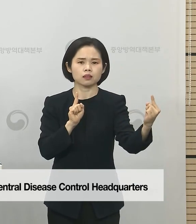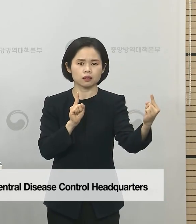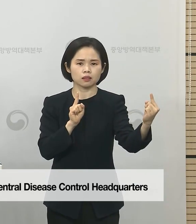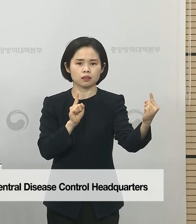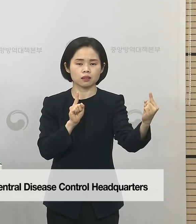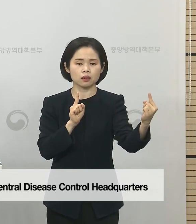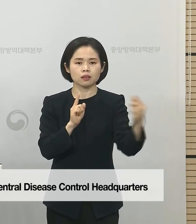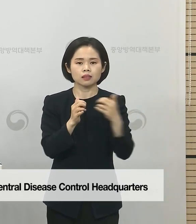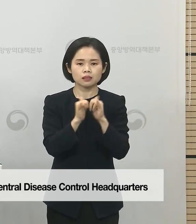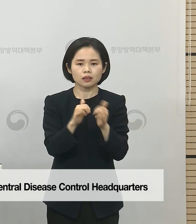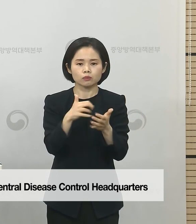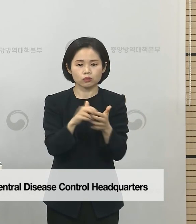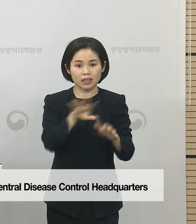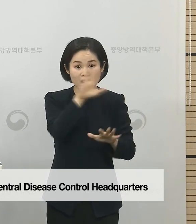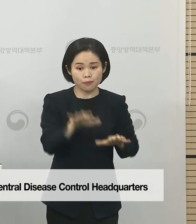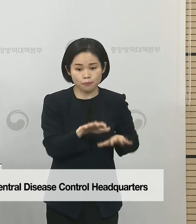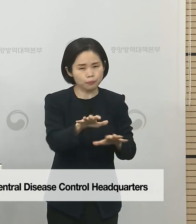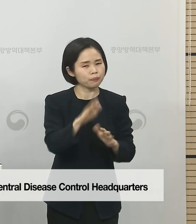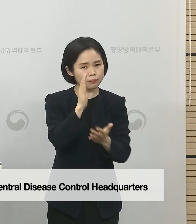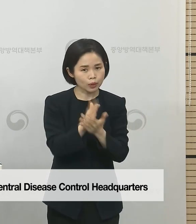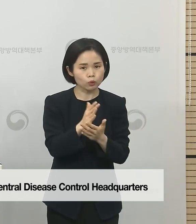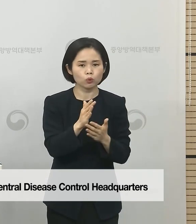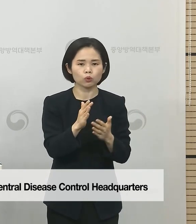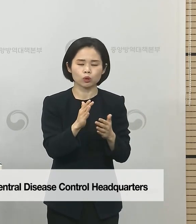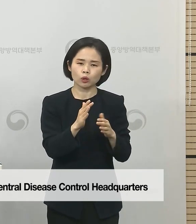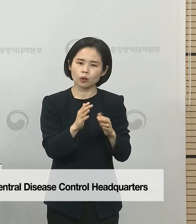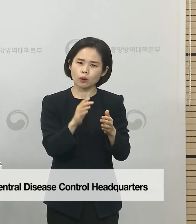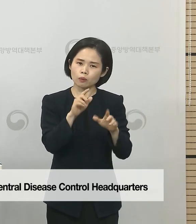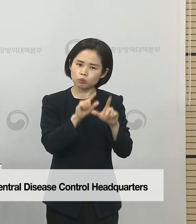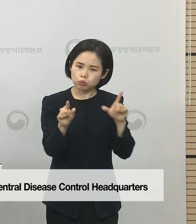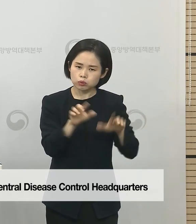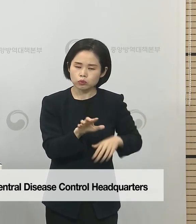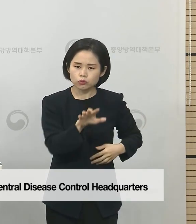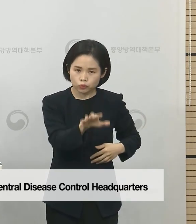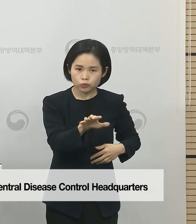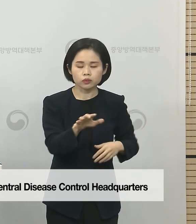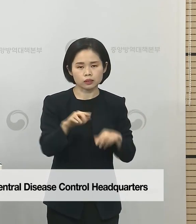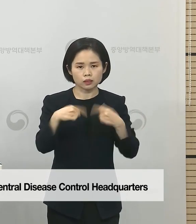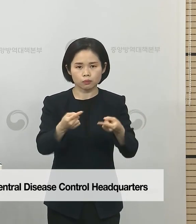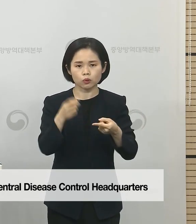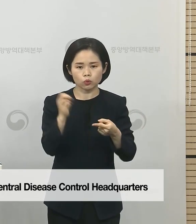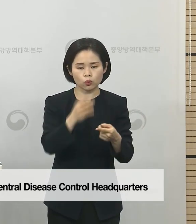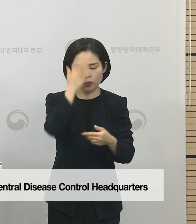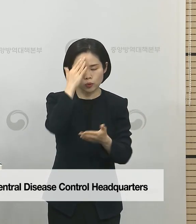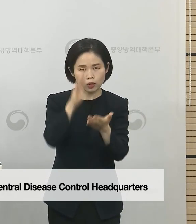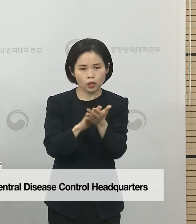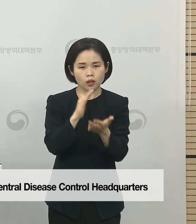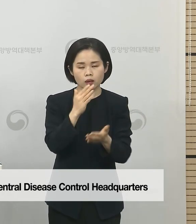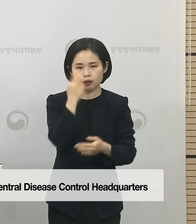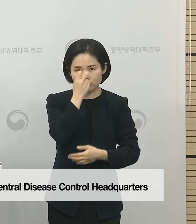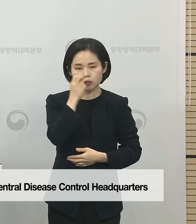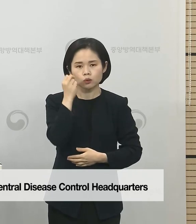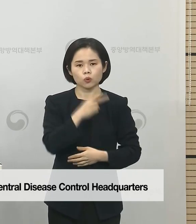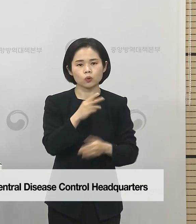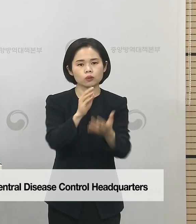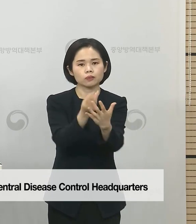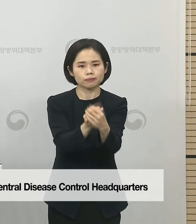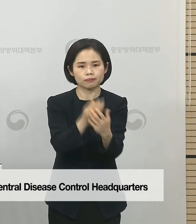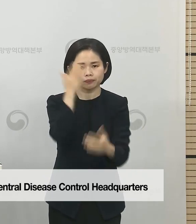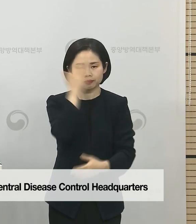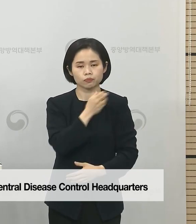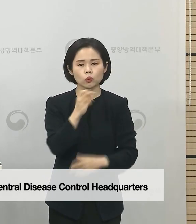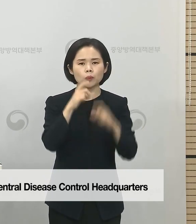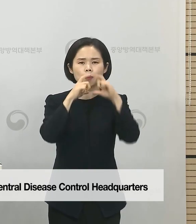between participants. Make sure to wear a mask and wash hands frequently. Please refrain from singing and shouting, as that could cause